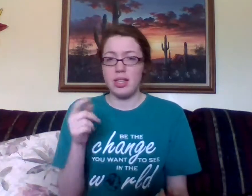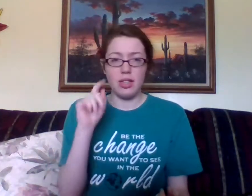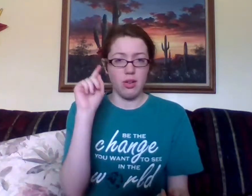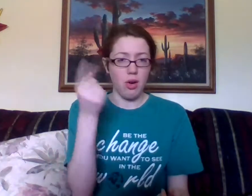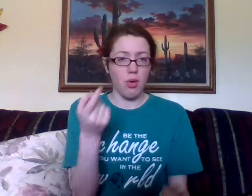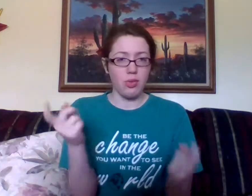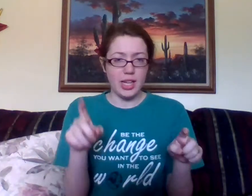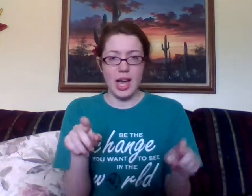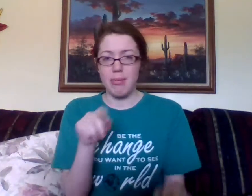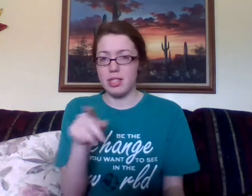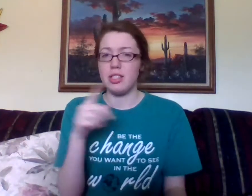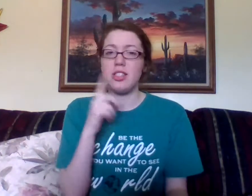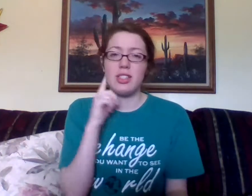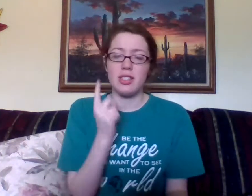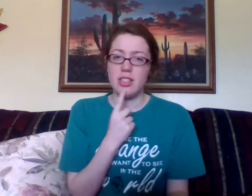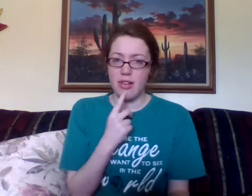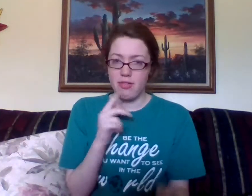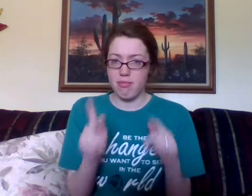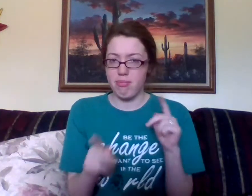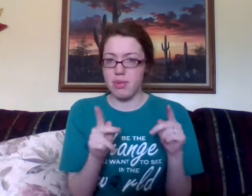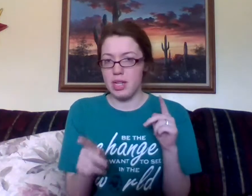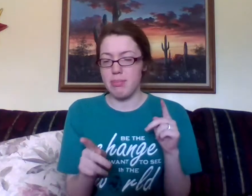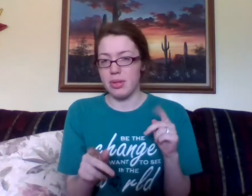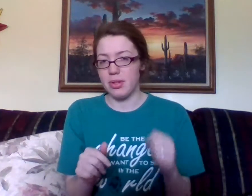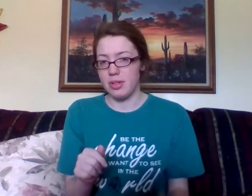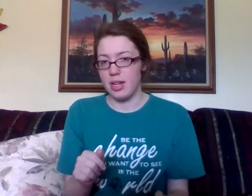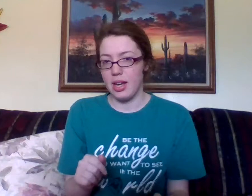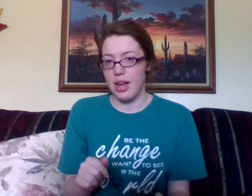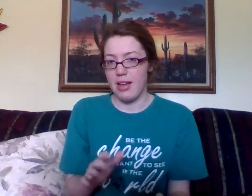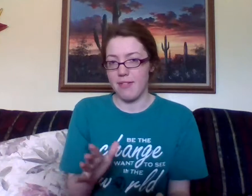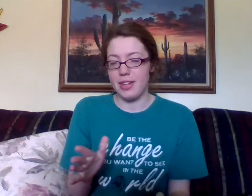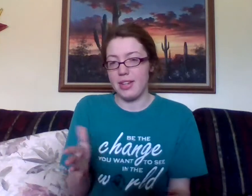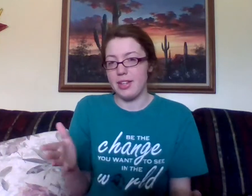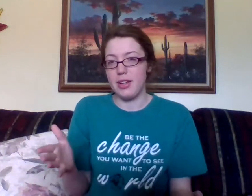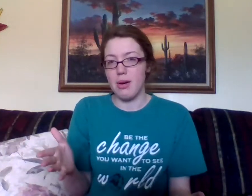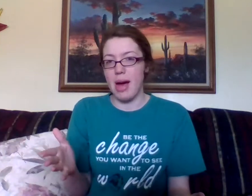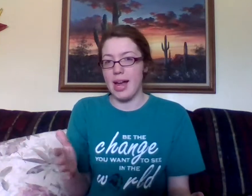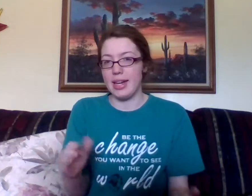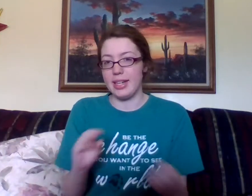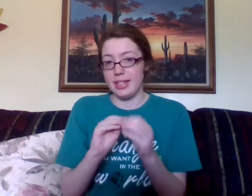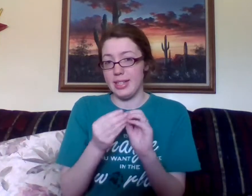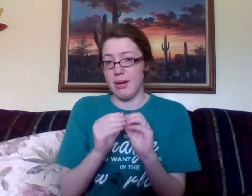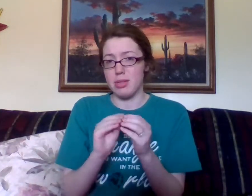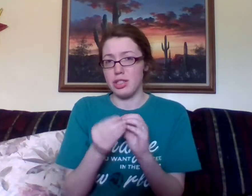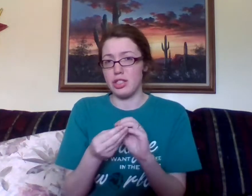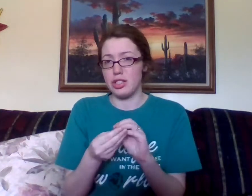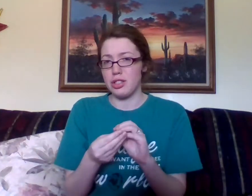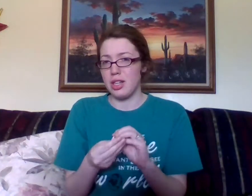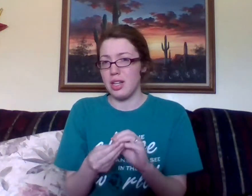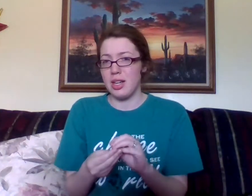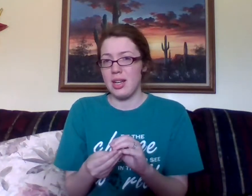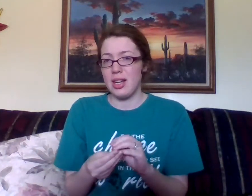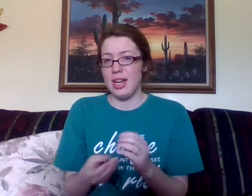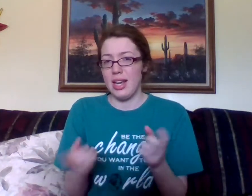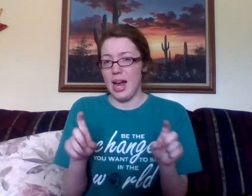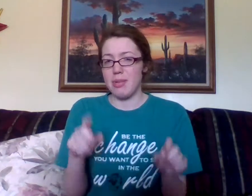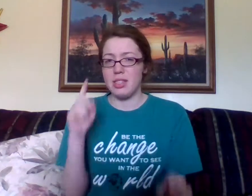that only happens to deaf people. If you go by numbers, it happens to